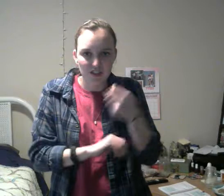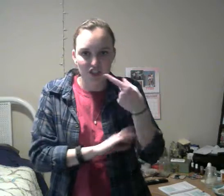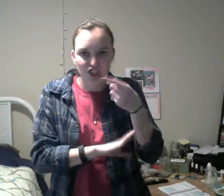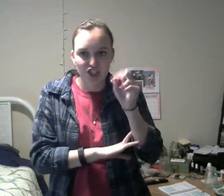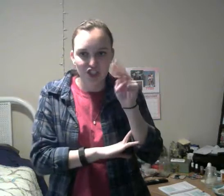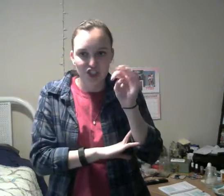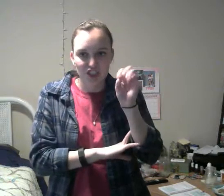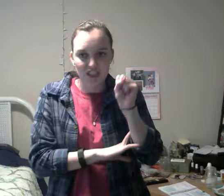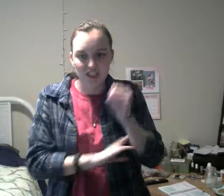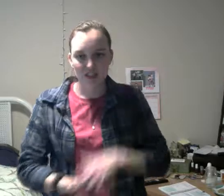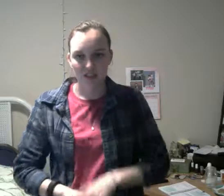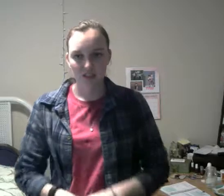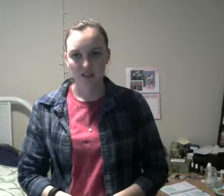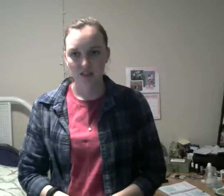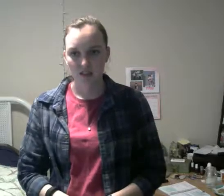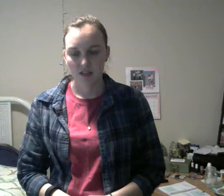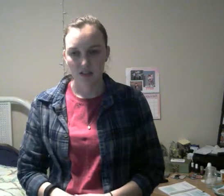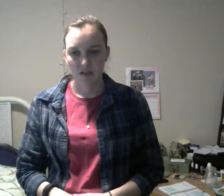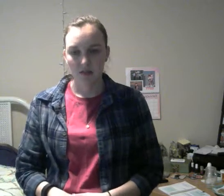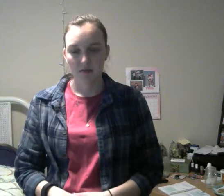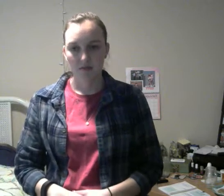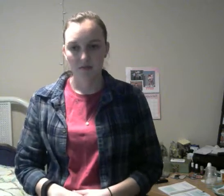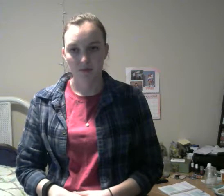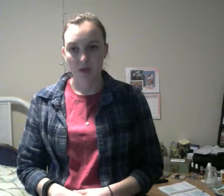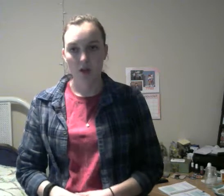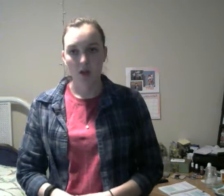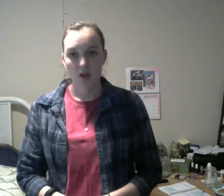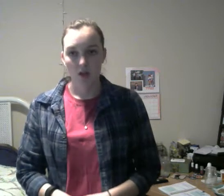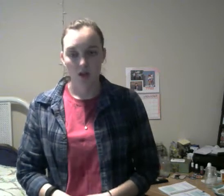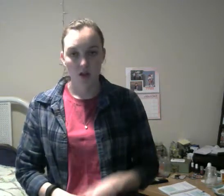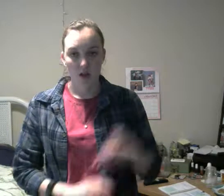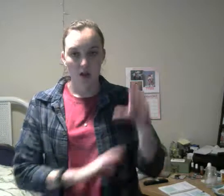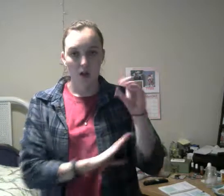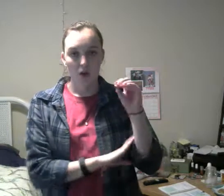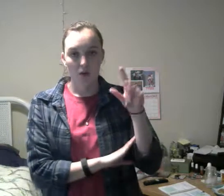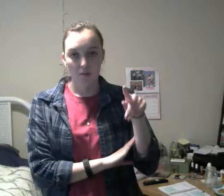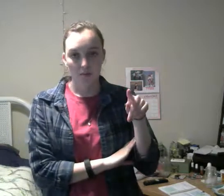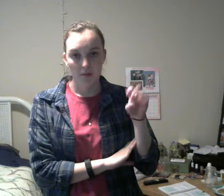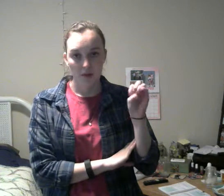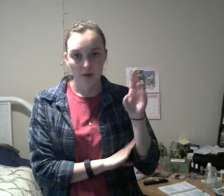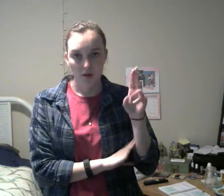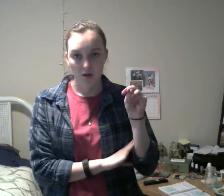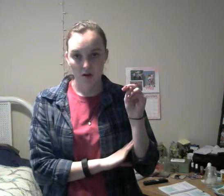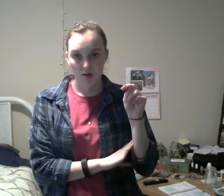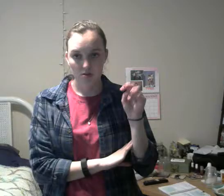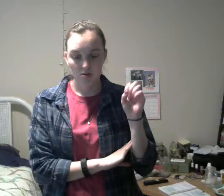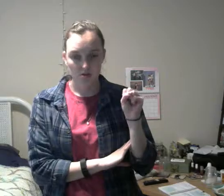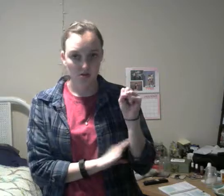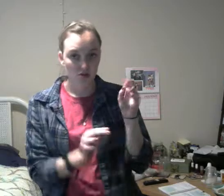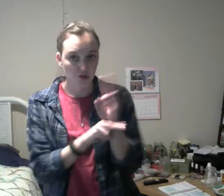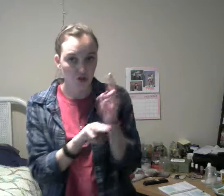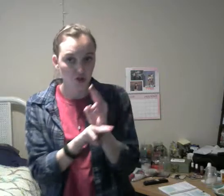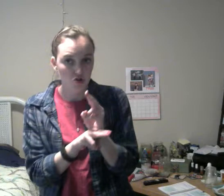using what's called the operon. So basically, operons are used by bacteria. We don't use operons. This would be the